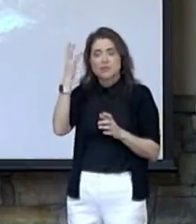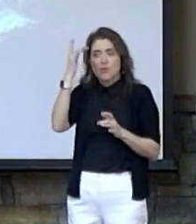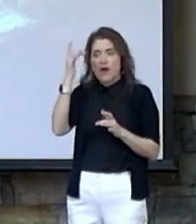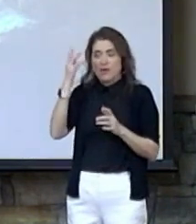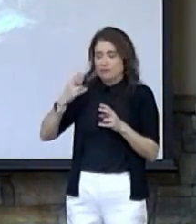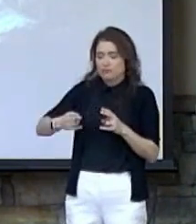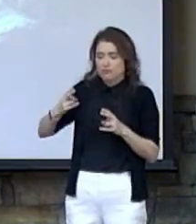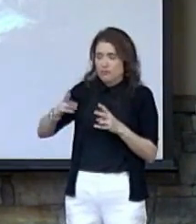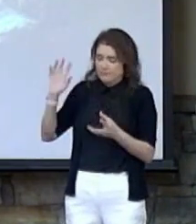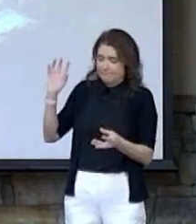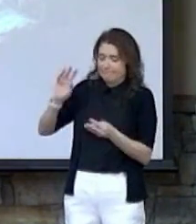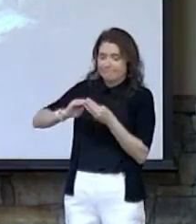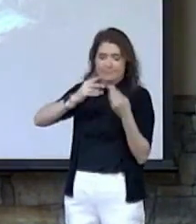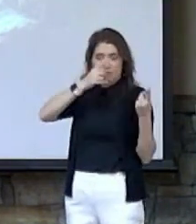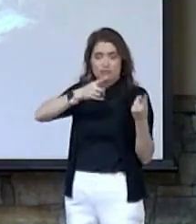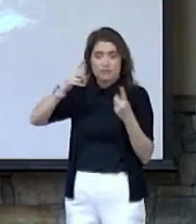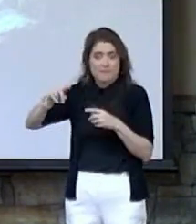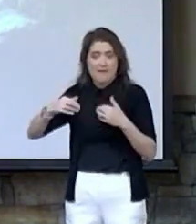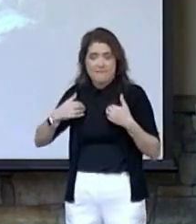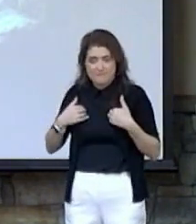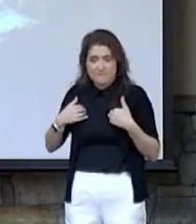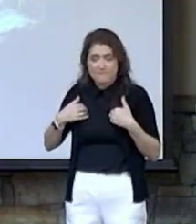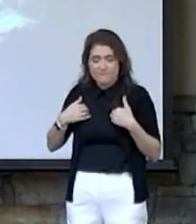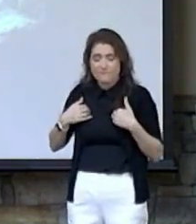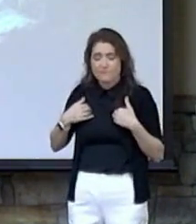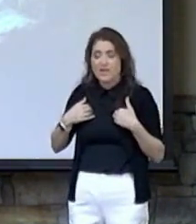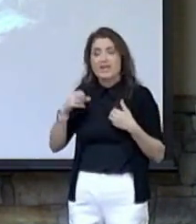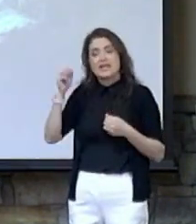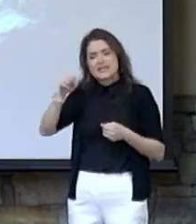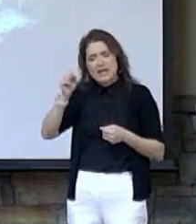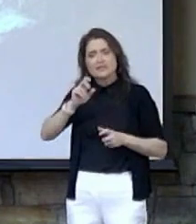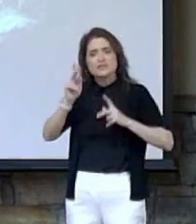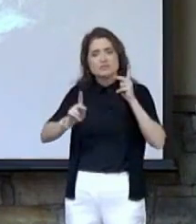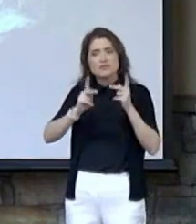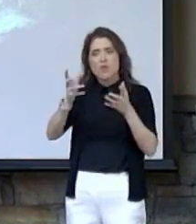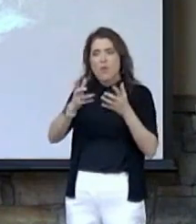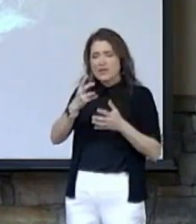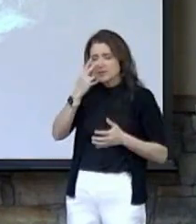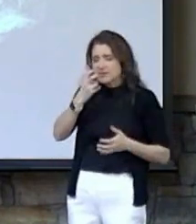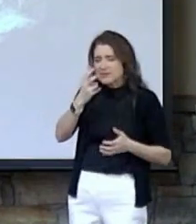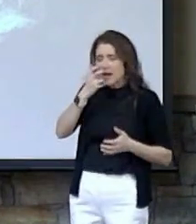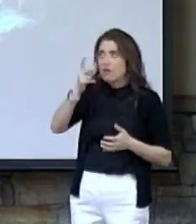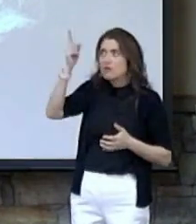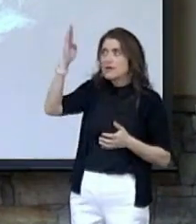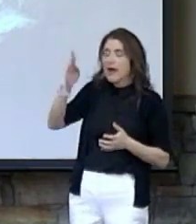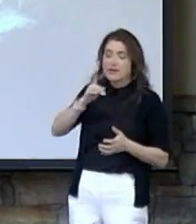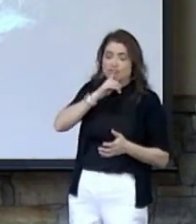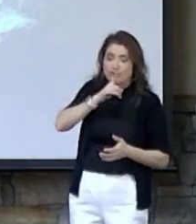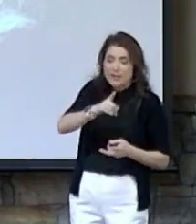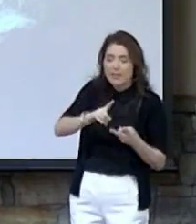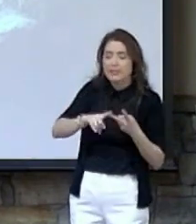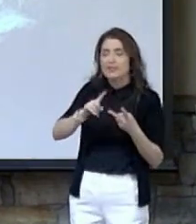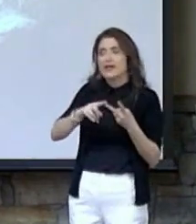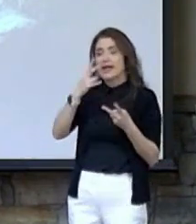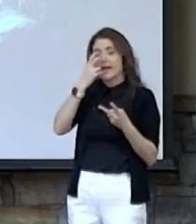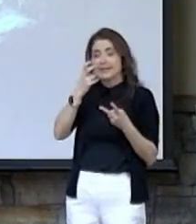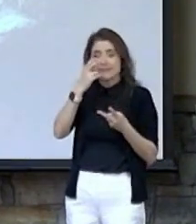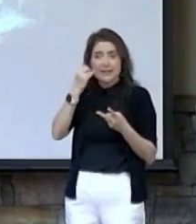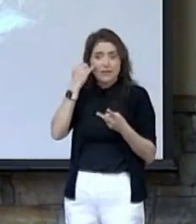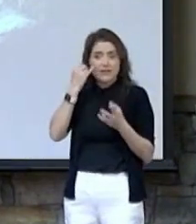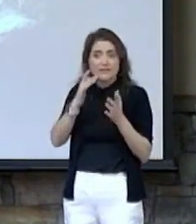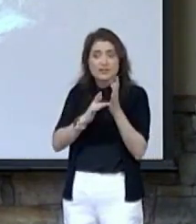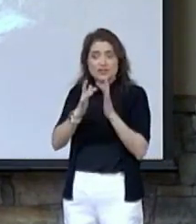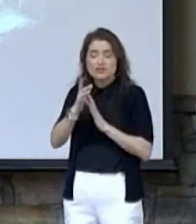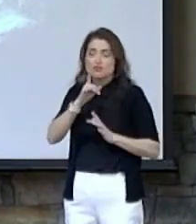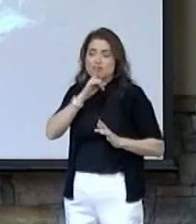consensus. Yes, there are people that want to doubt God's existence, and there are people that want to doubt whether Jesus was truly